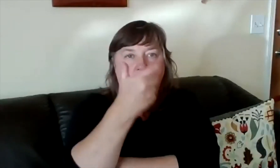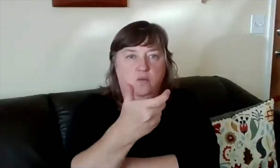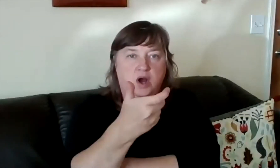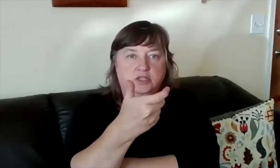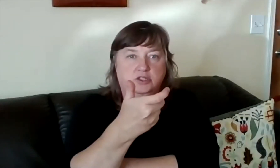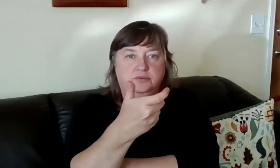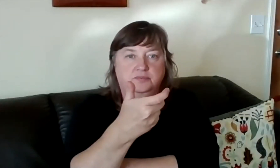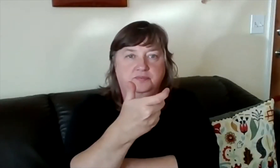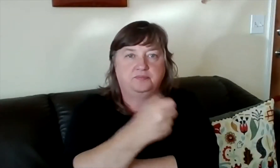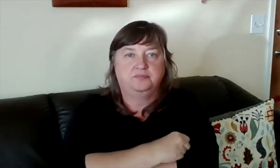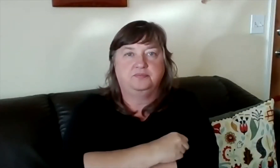watch.